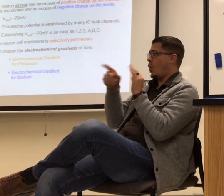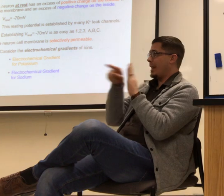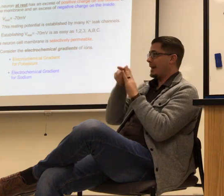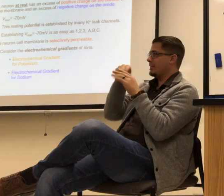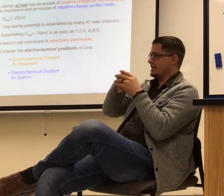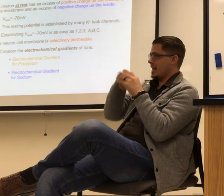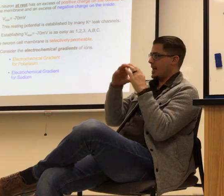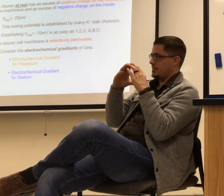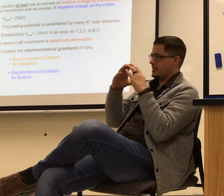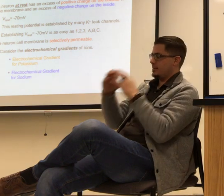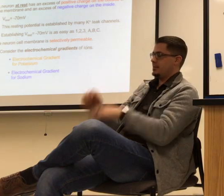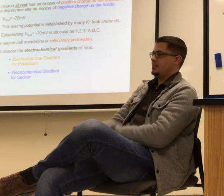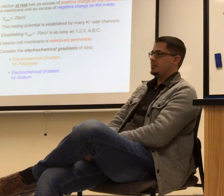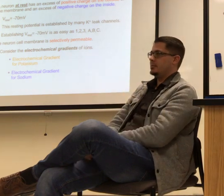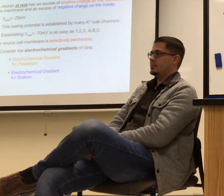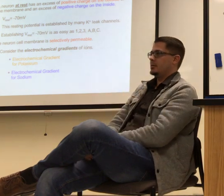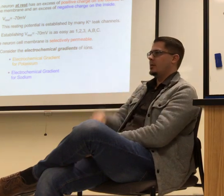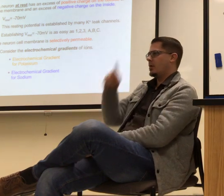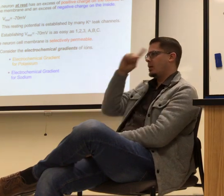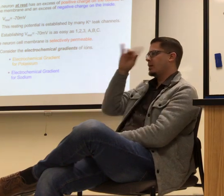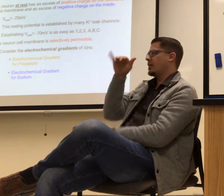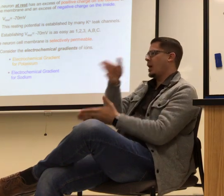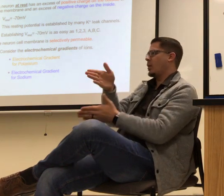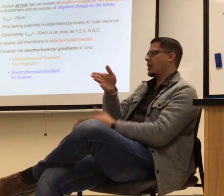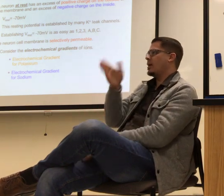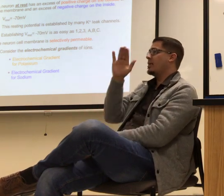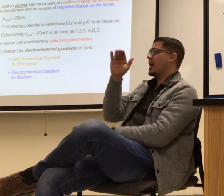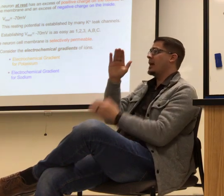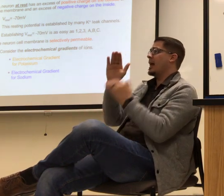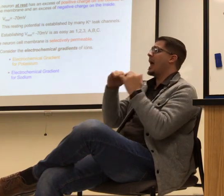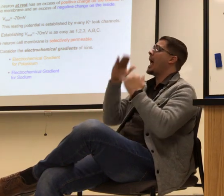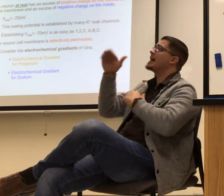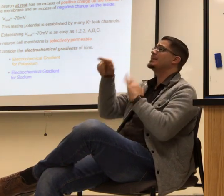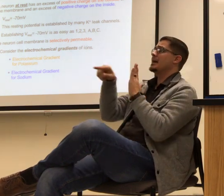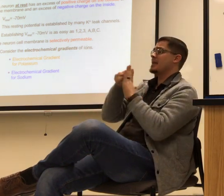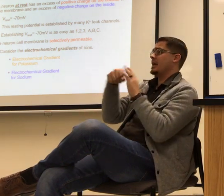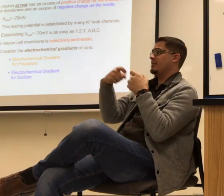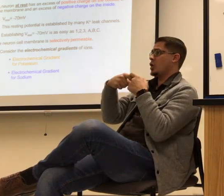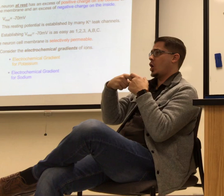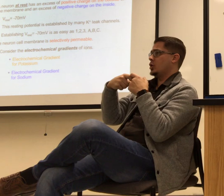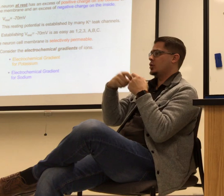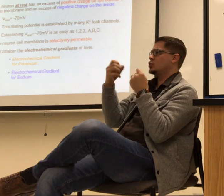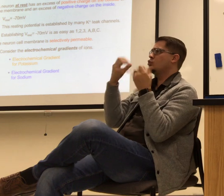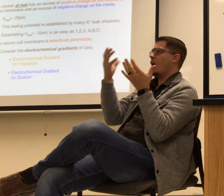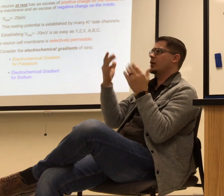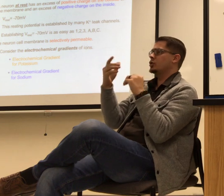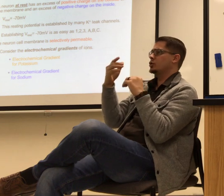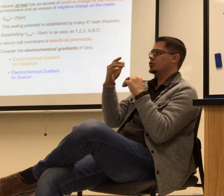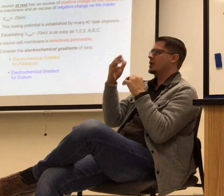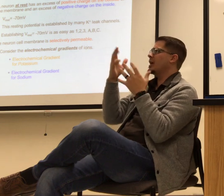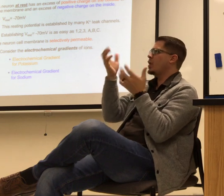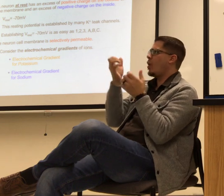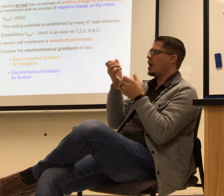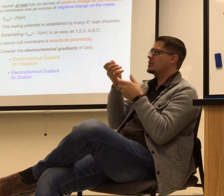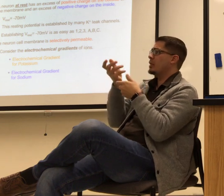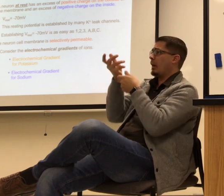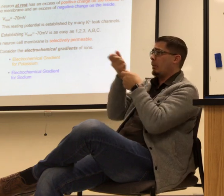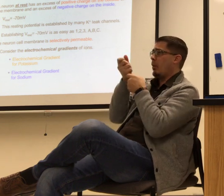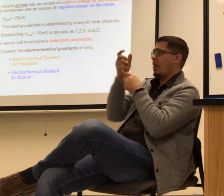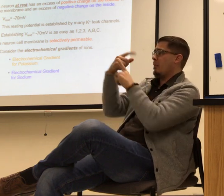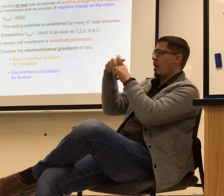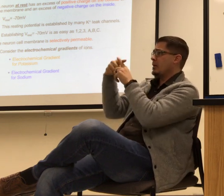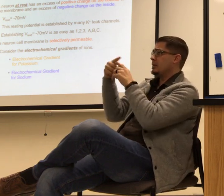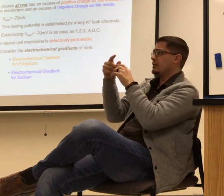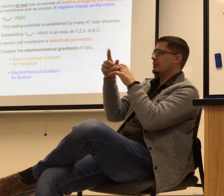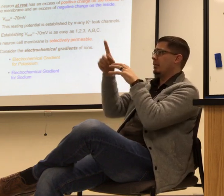inside. Okay, so think of it this way. That excess negative charge, it wants to pull that